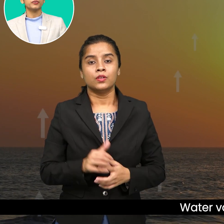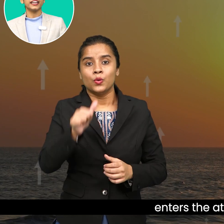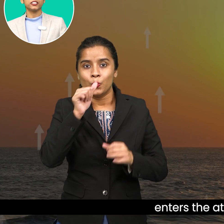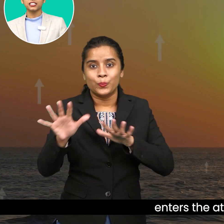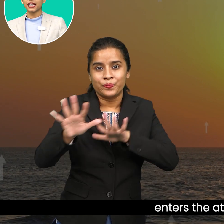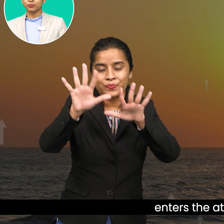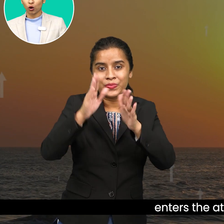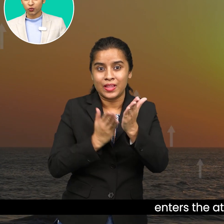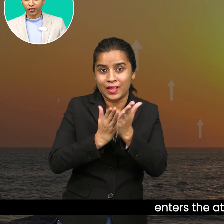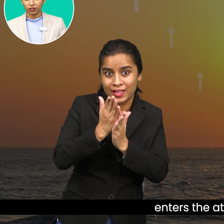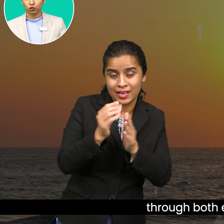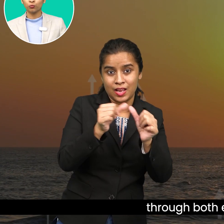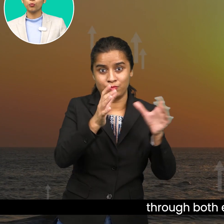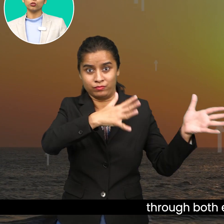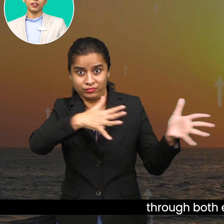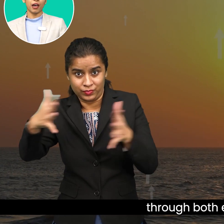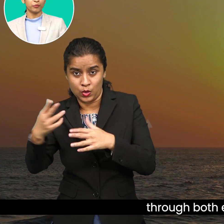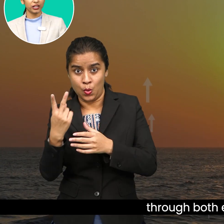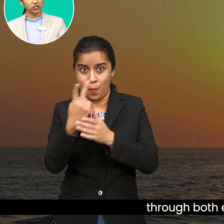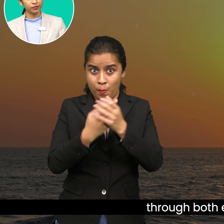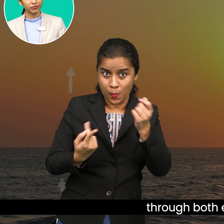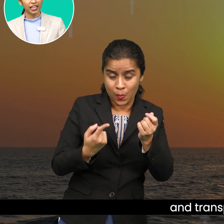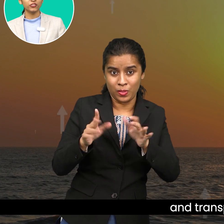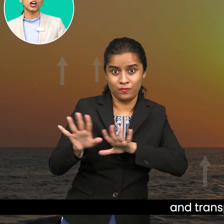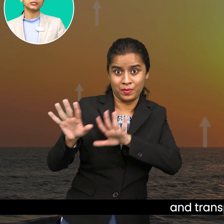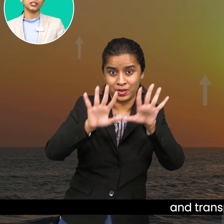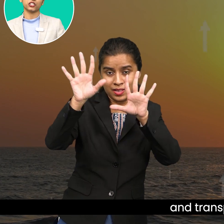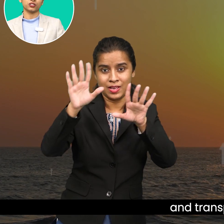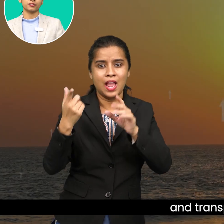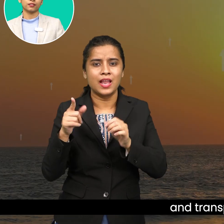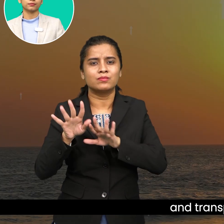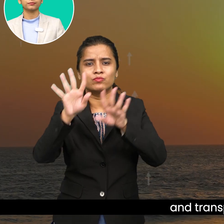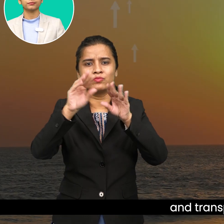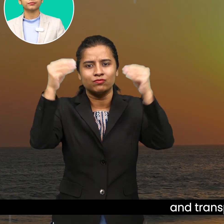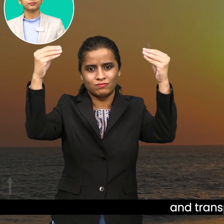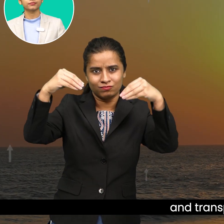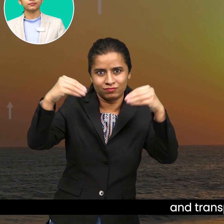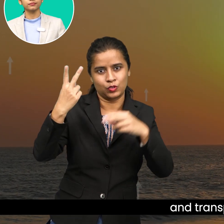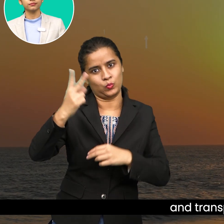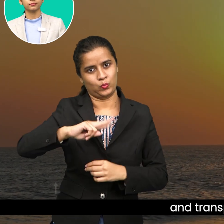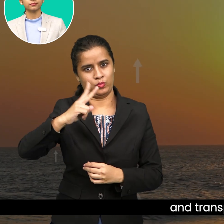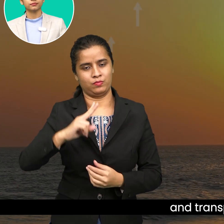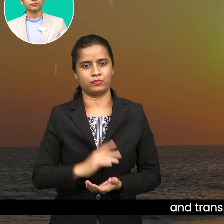Water vapor enters the atmosphere through both evaporation and transpiration.